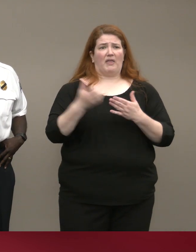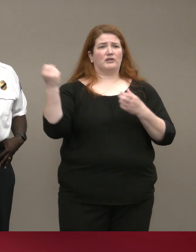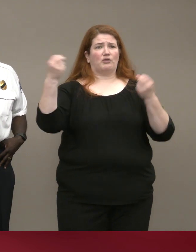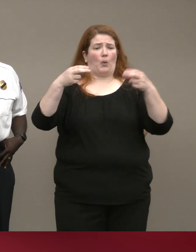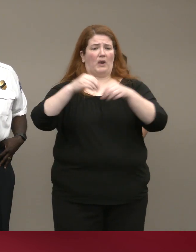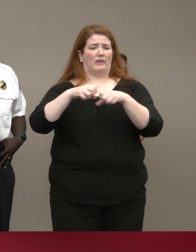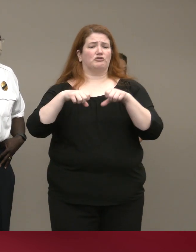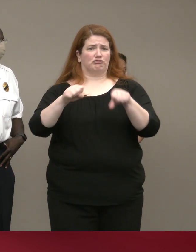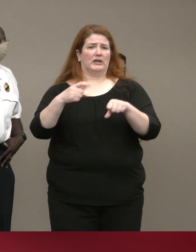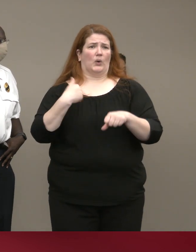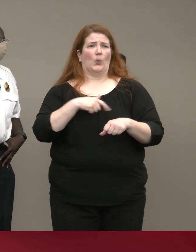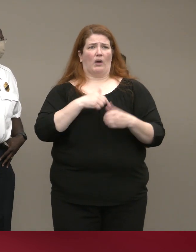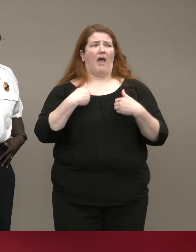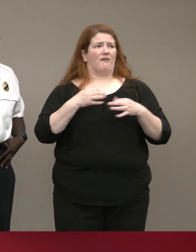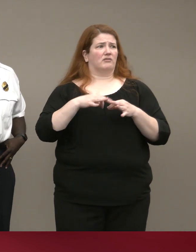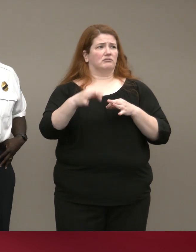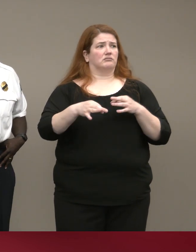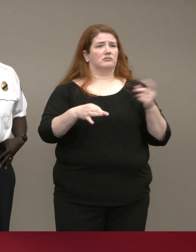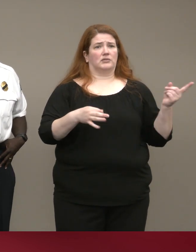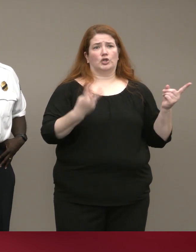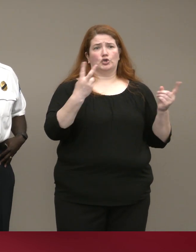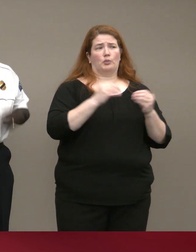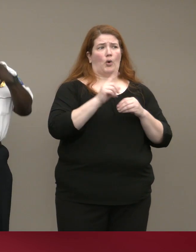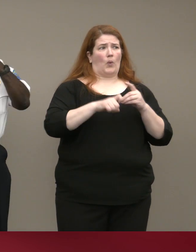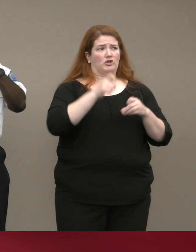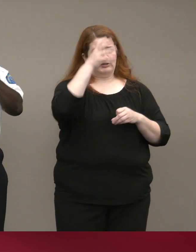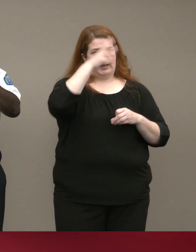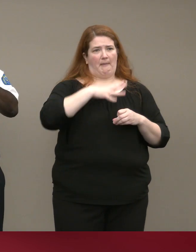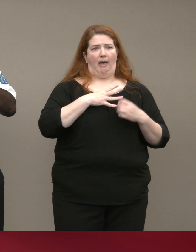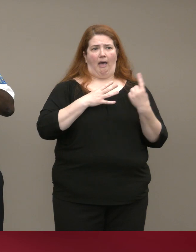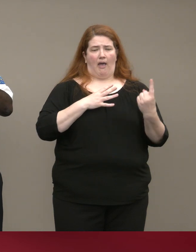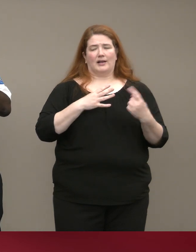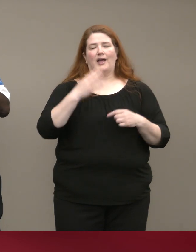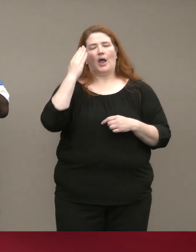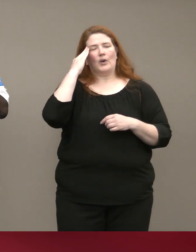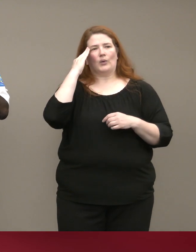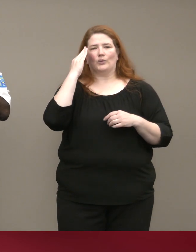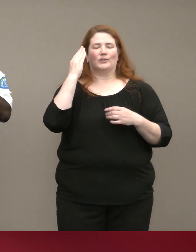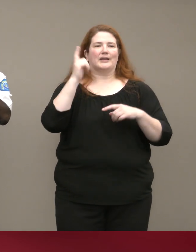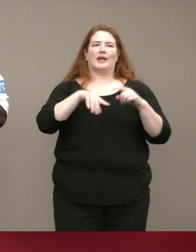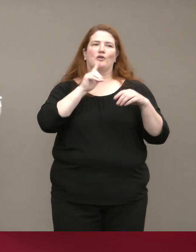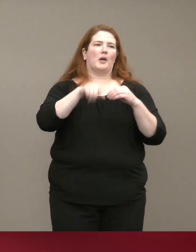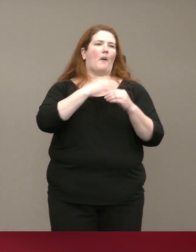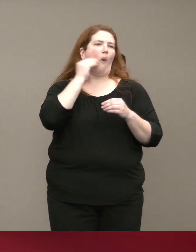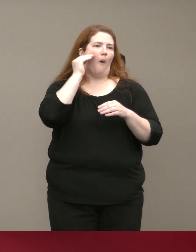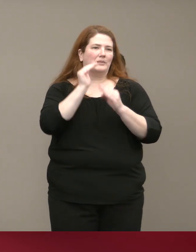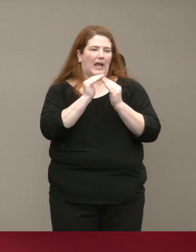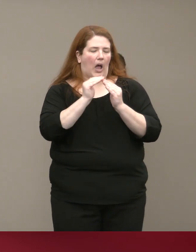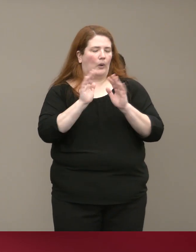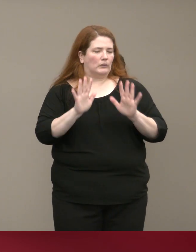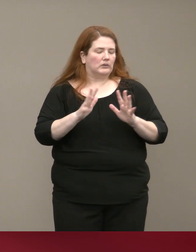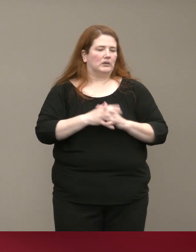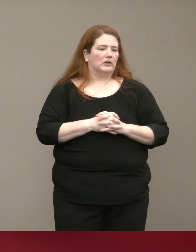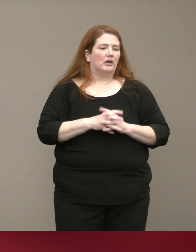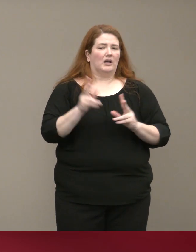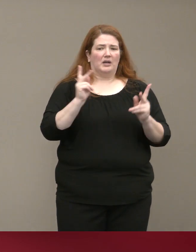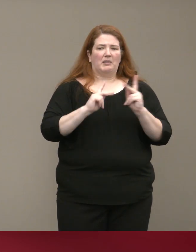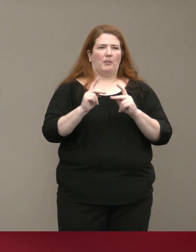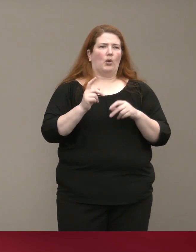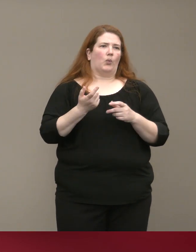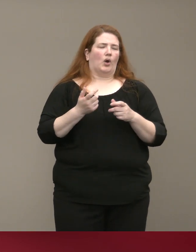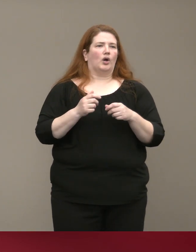Yes. All right, two more. Hey, Chief, I know you can't talk about the hometowns or at this point of the people who were arrested.